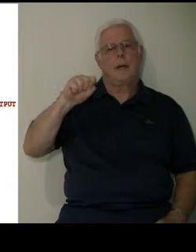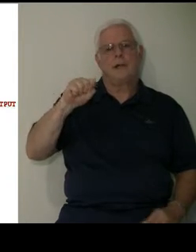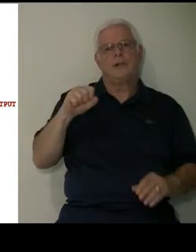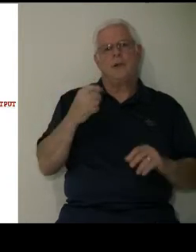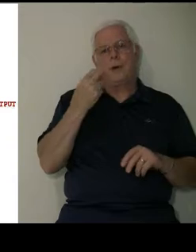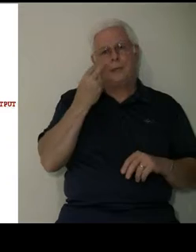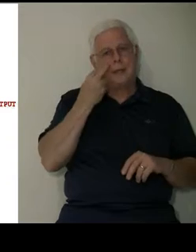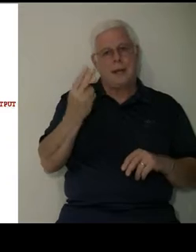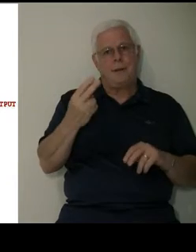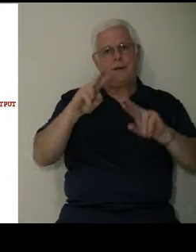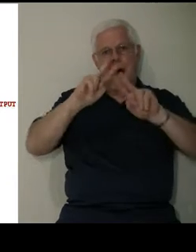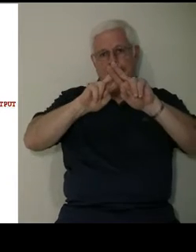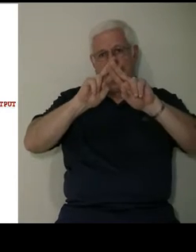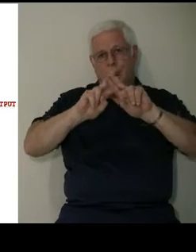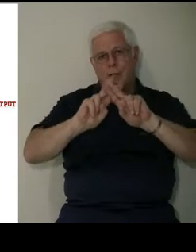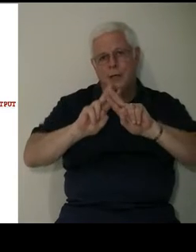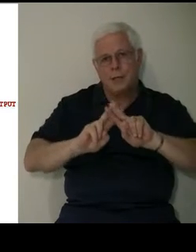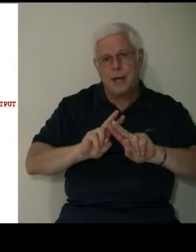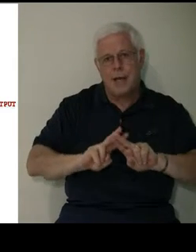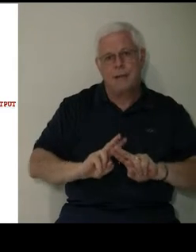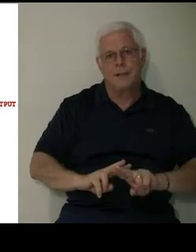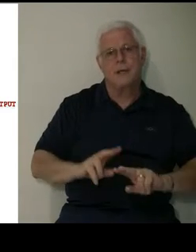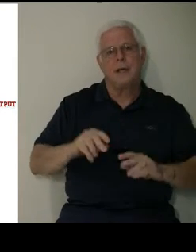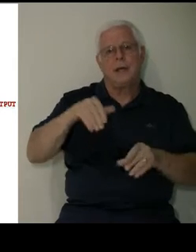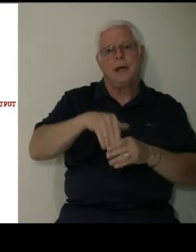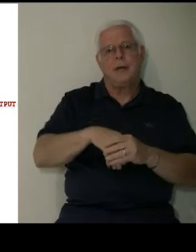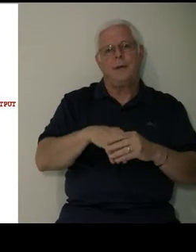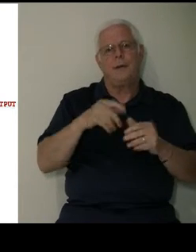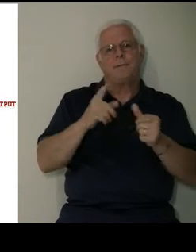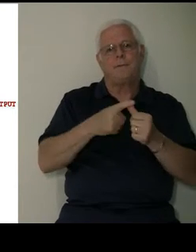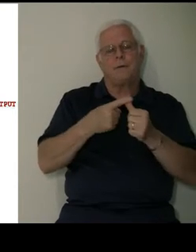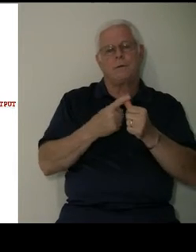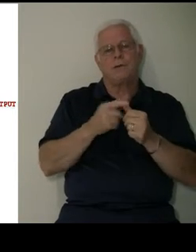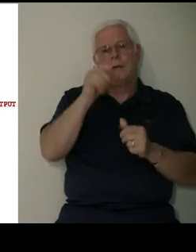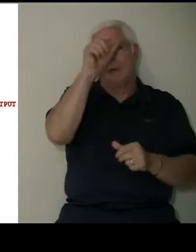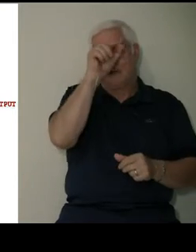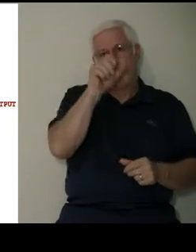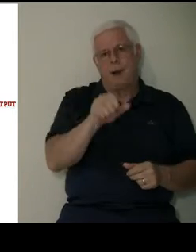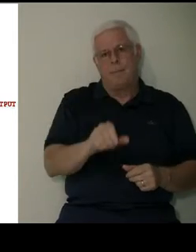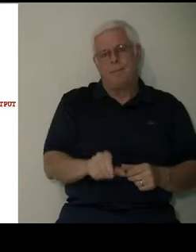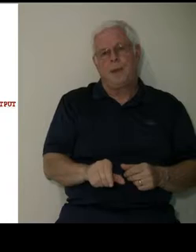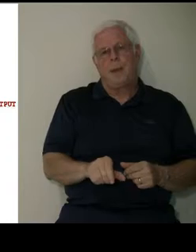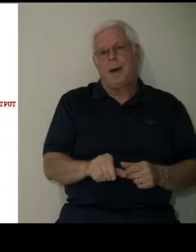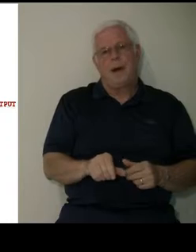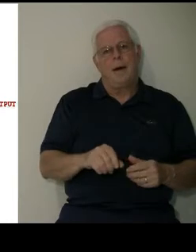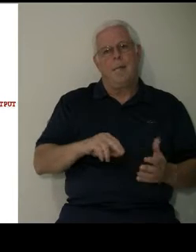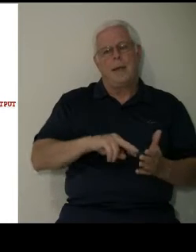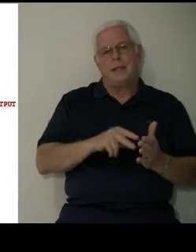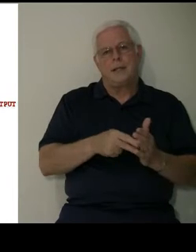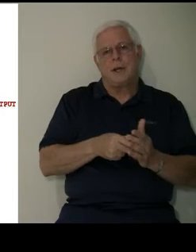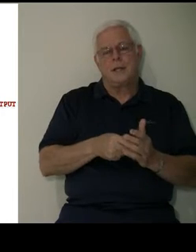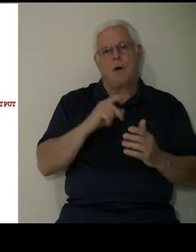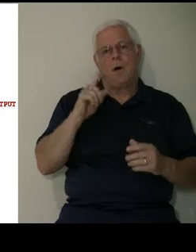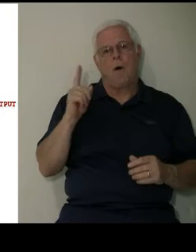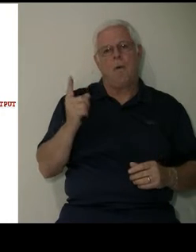So you can see that the hash tag that's in the first column means that it's